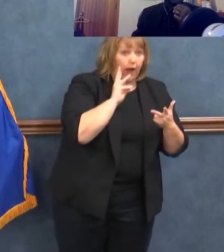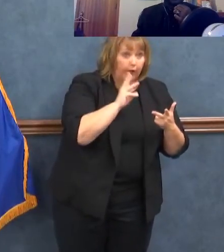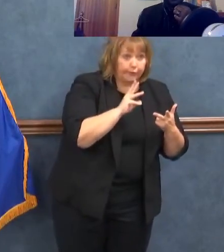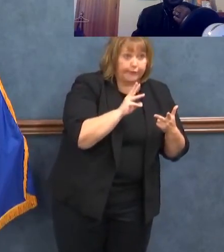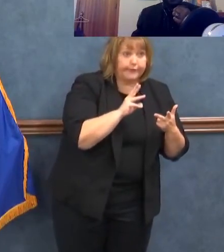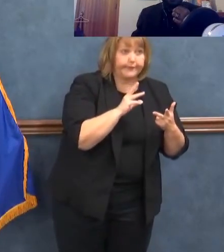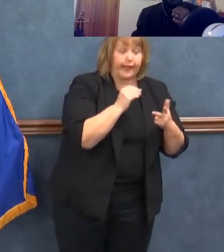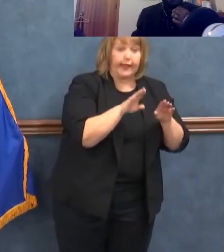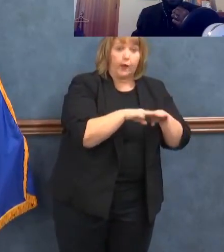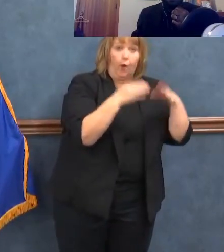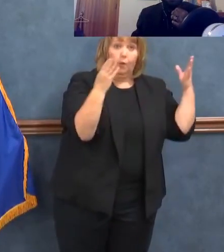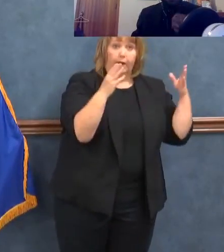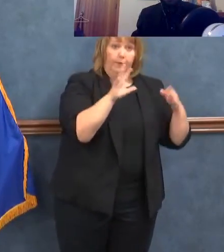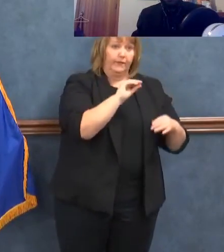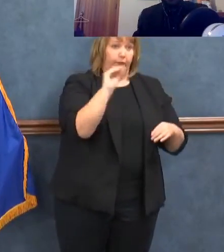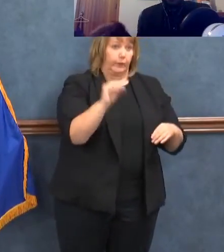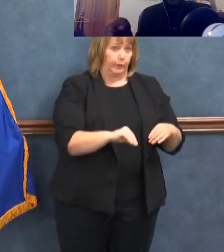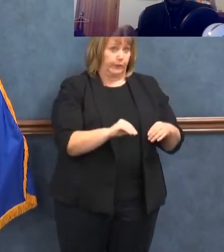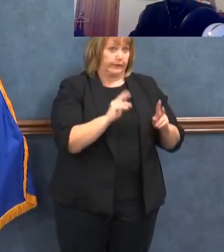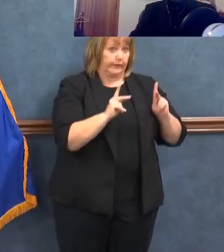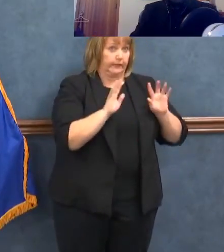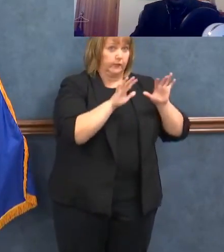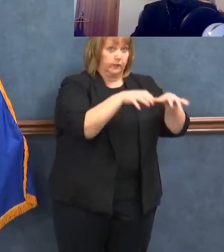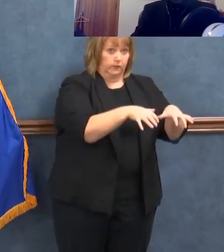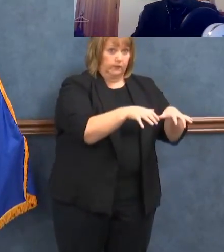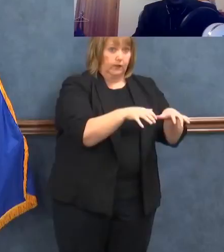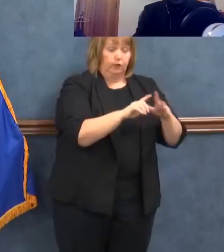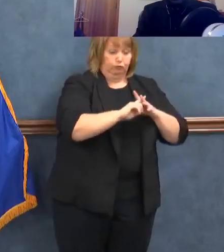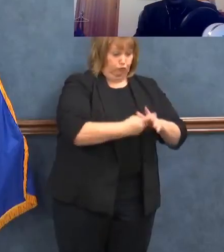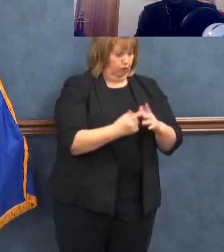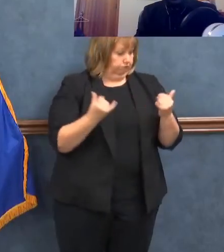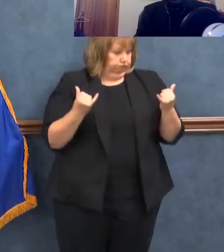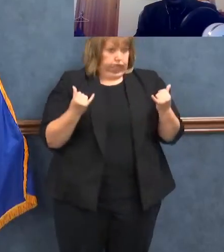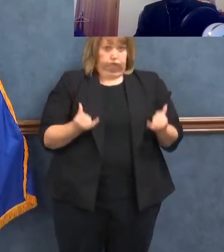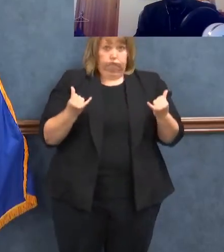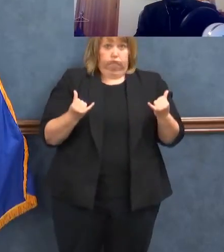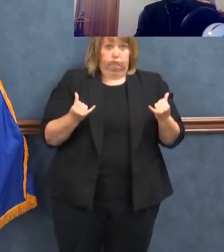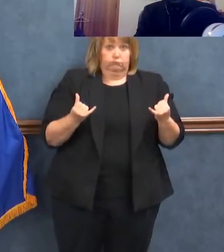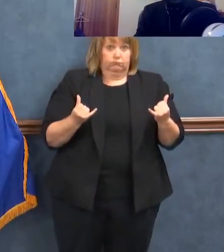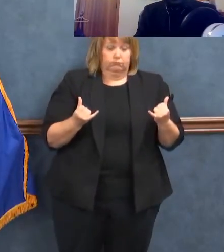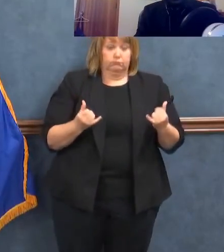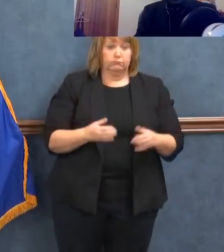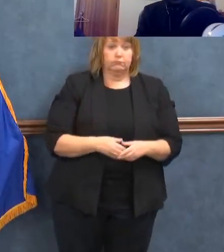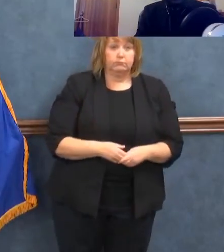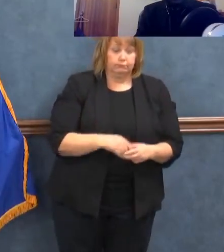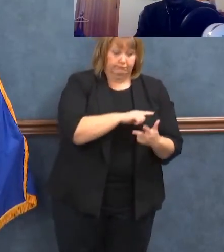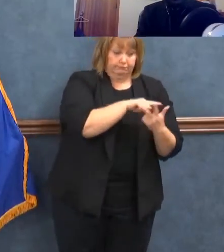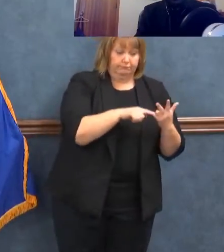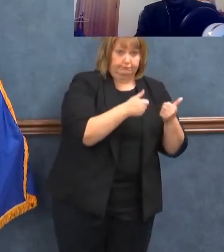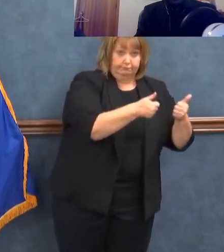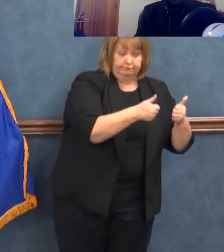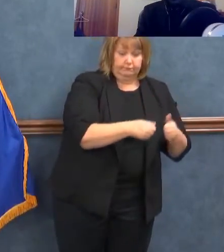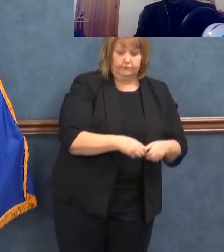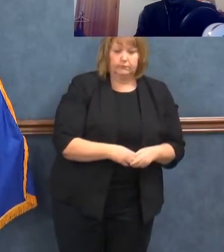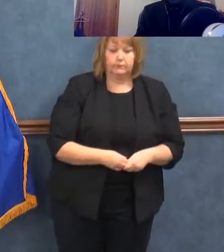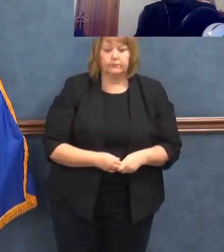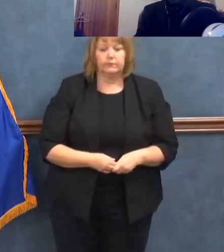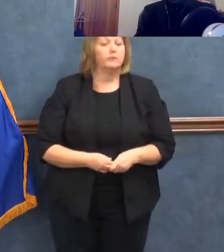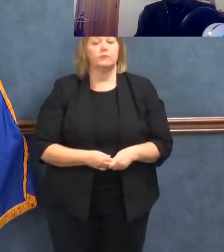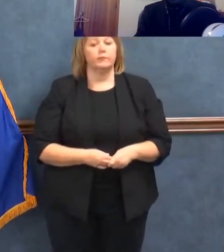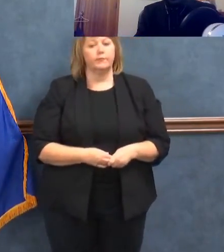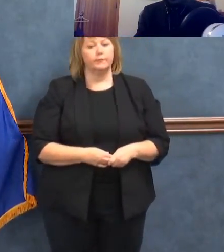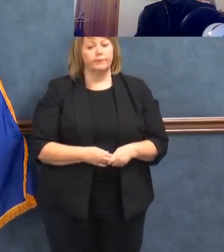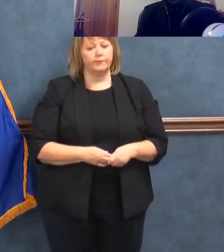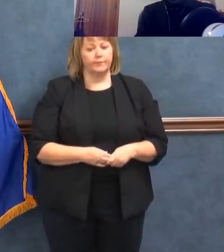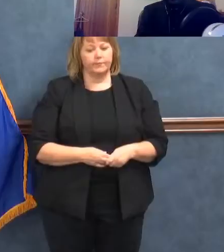I want to reemphasize that this is for the next week as we address our long-term strategy moving forward. Over the last